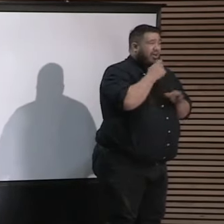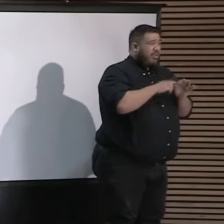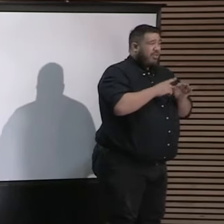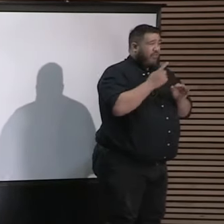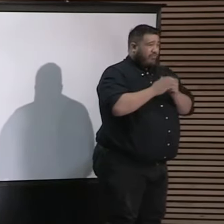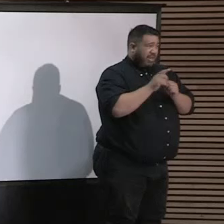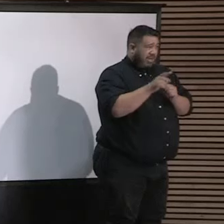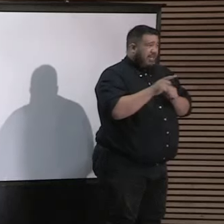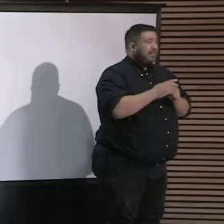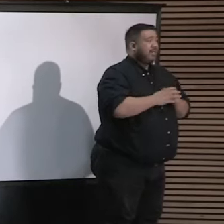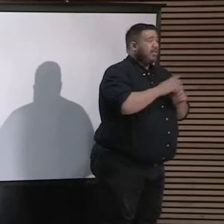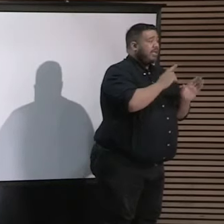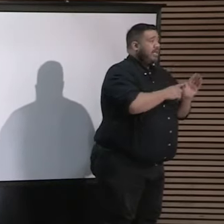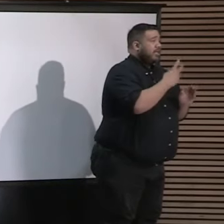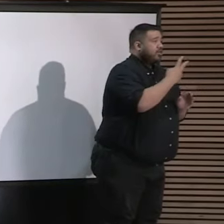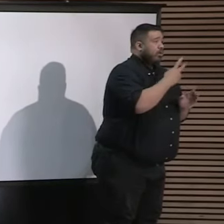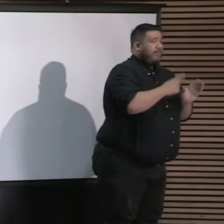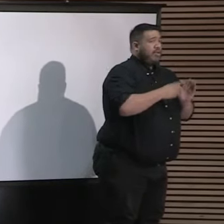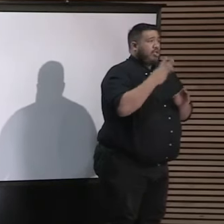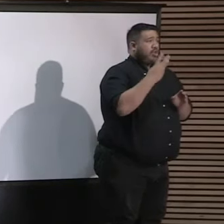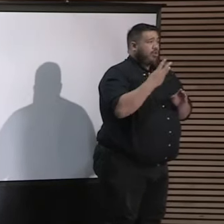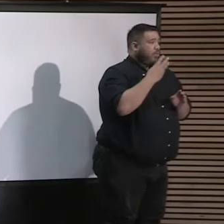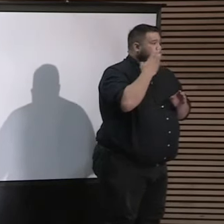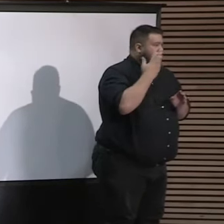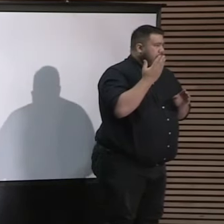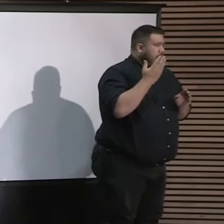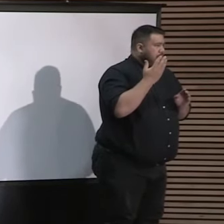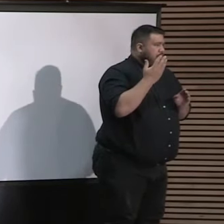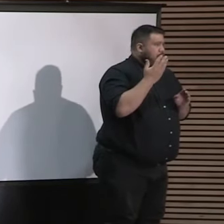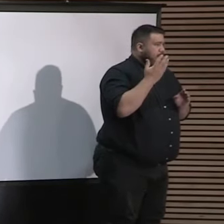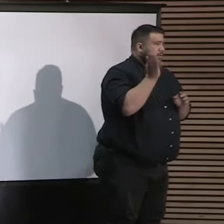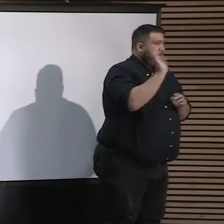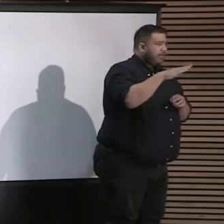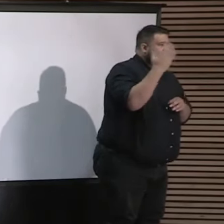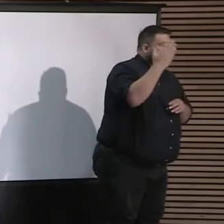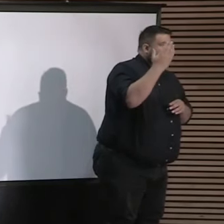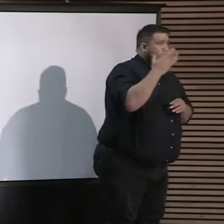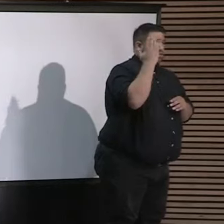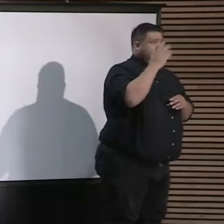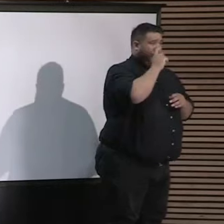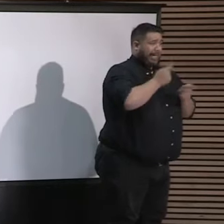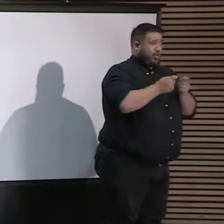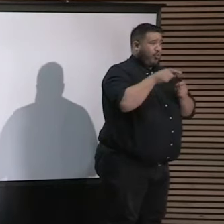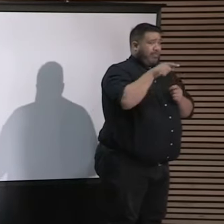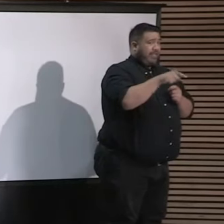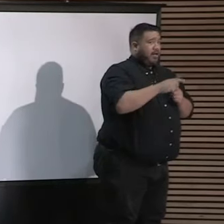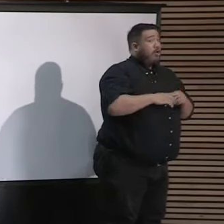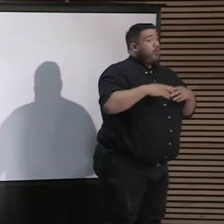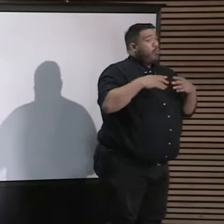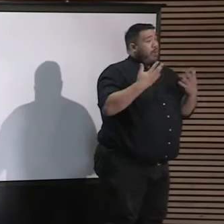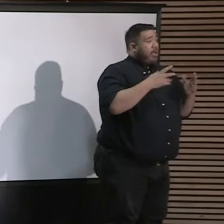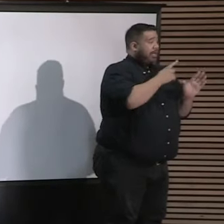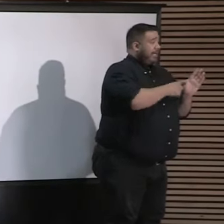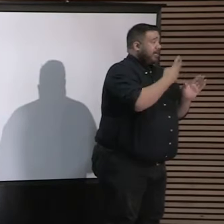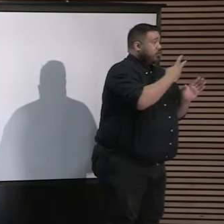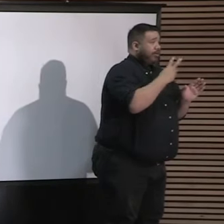12 and 13 return to school, and are you confident schools can manage this safely? So it's not automatic that year 12 to